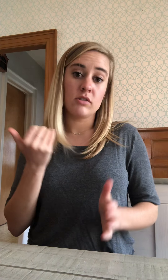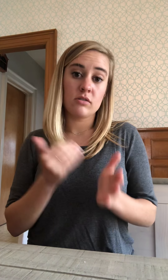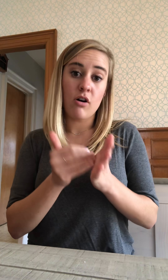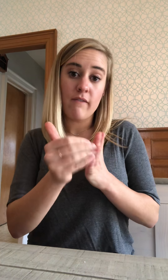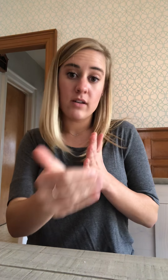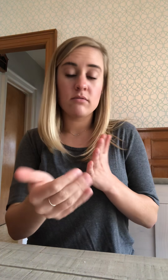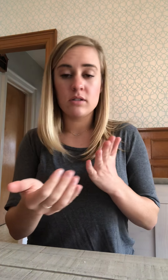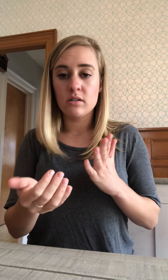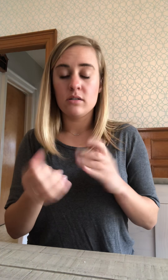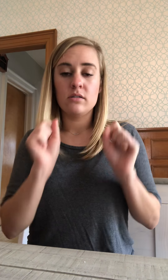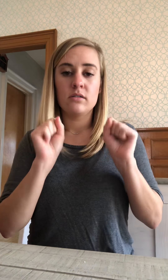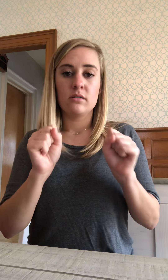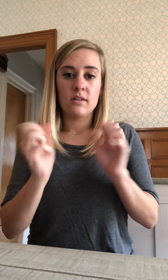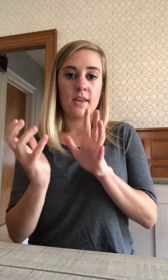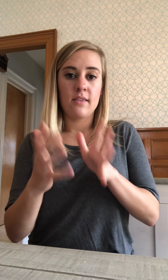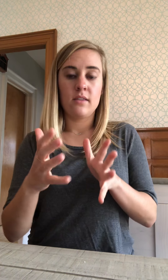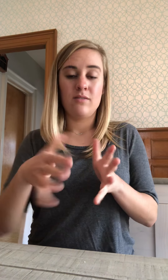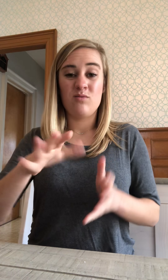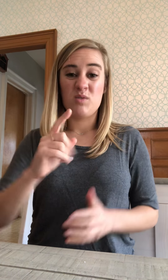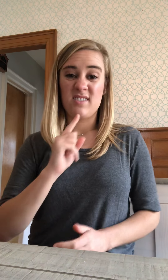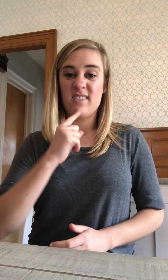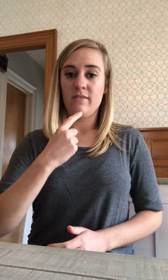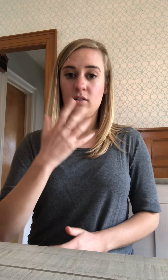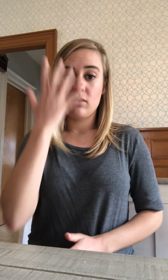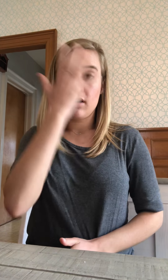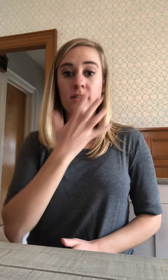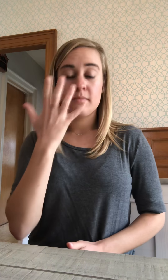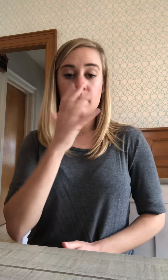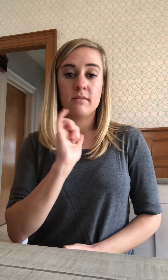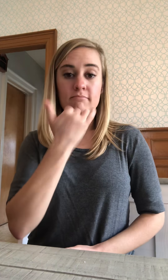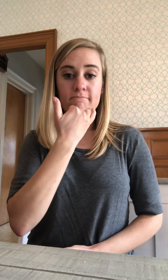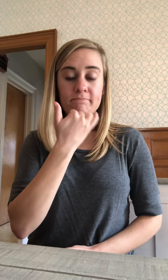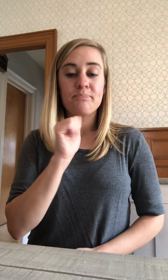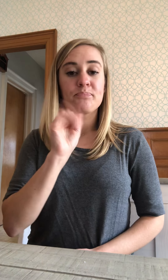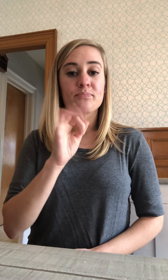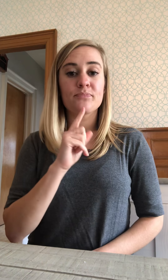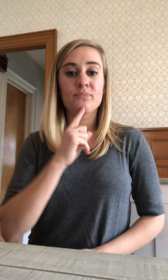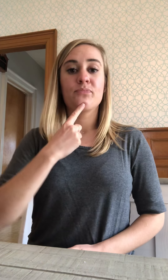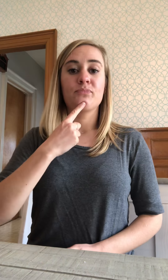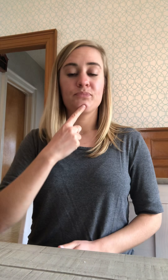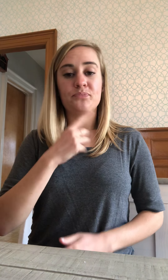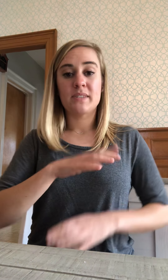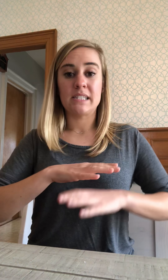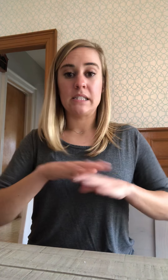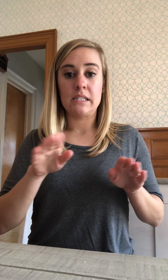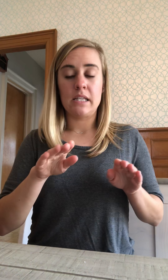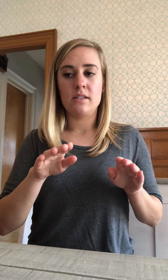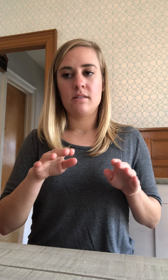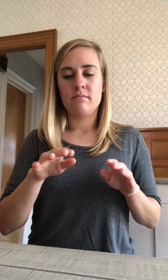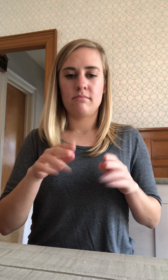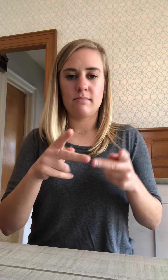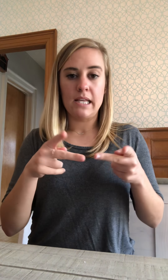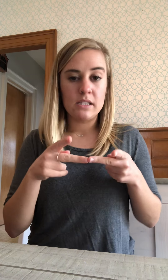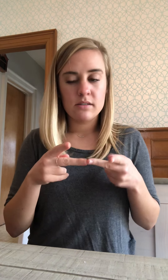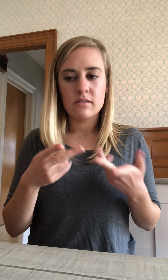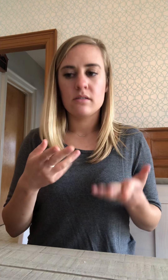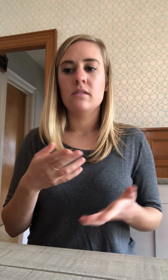significant cosmetic defect as well. If it's significantly displaced, you may not be able to do lateral excursions of your mandible